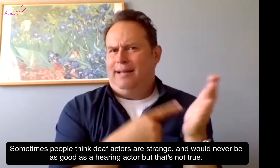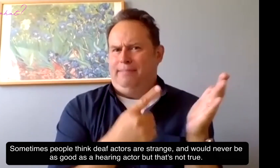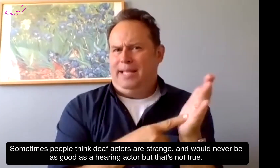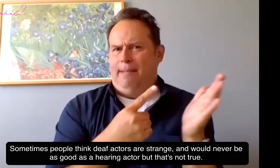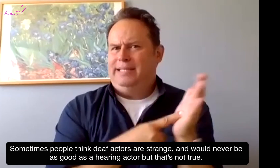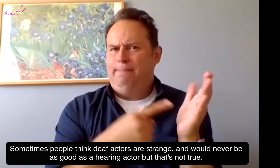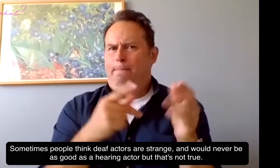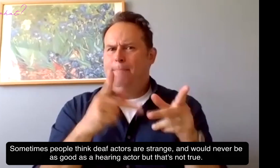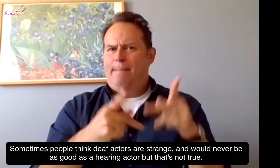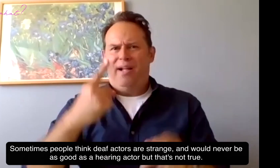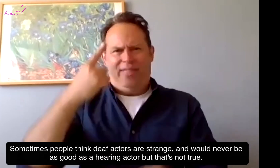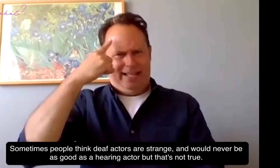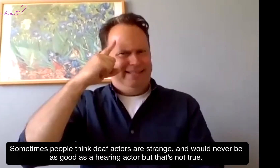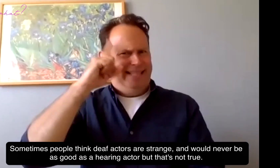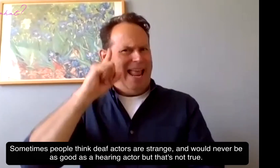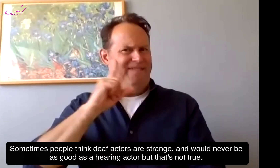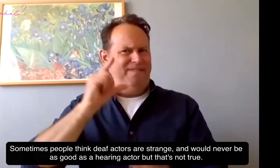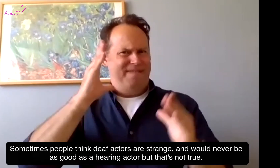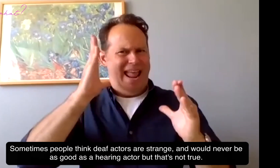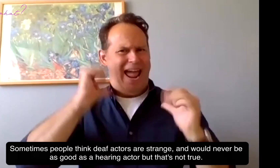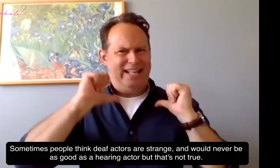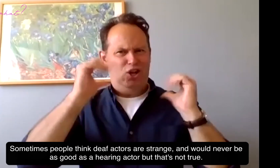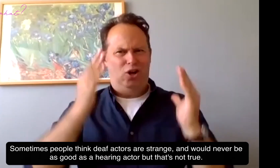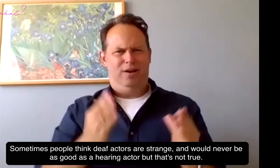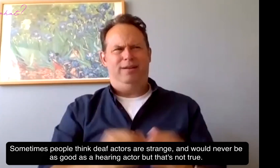Sometimes people think Deaf actors are strange.